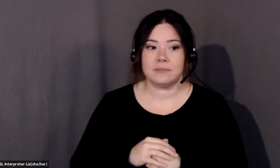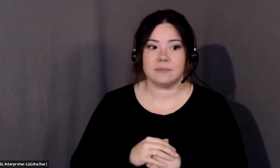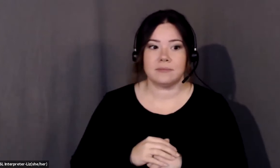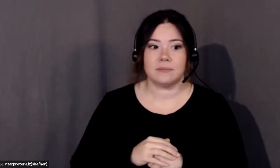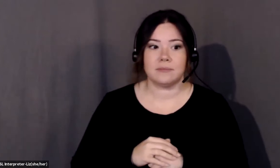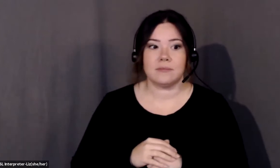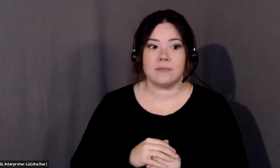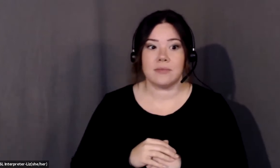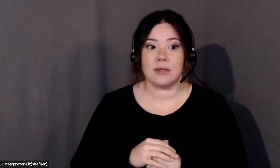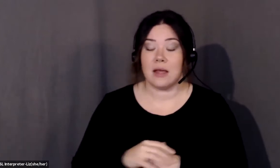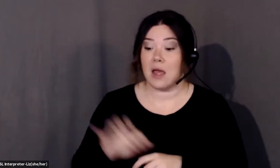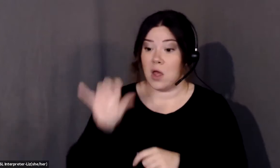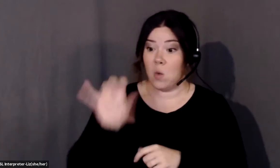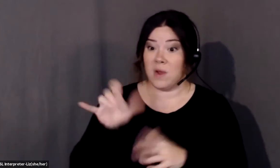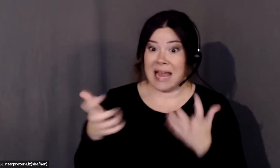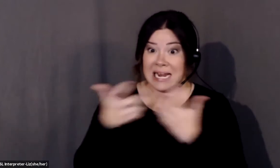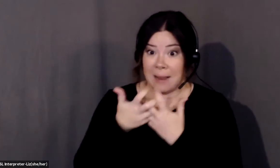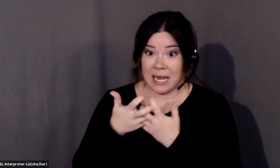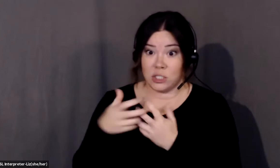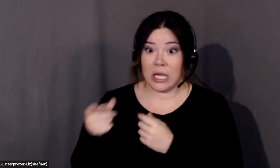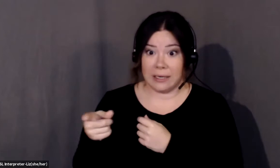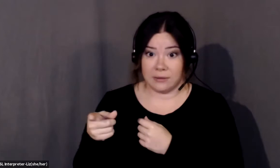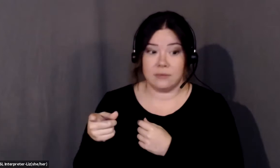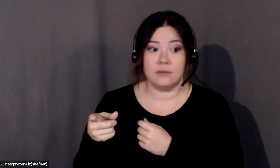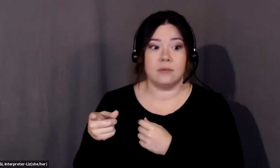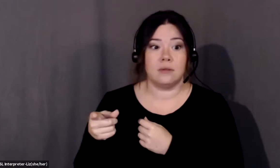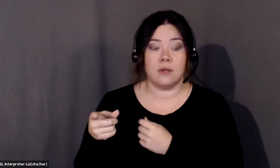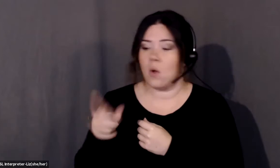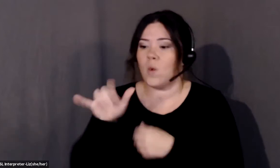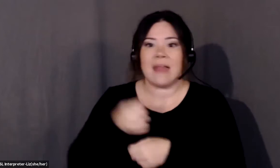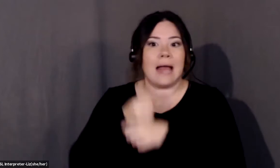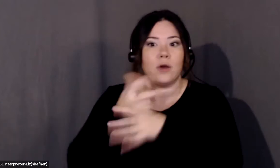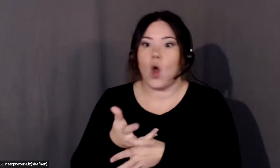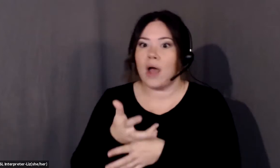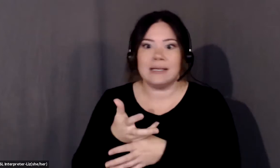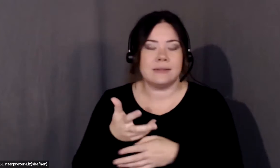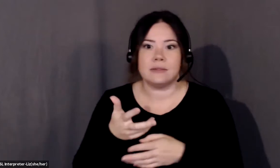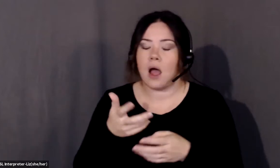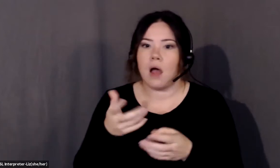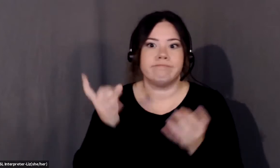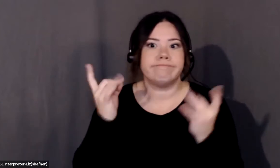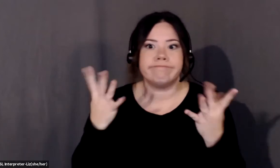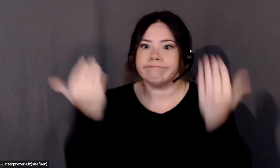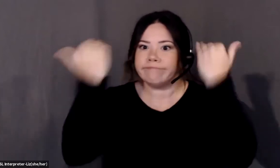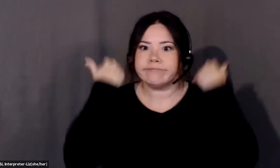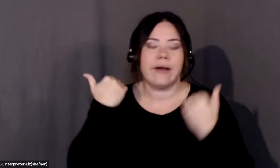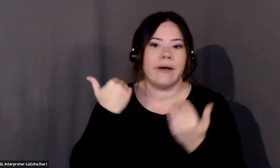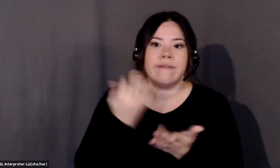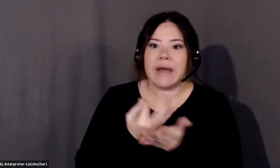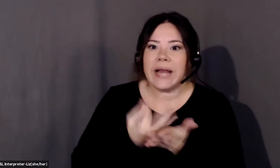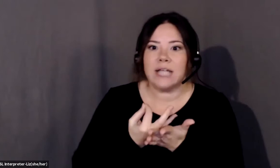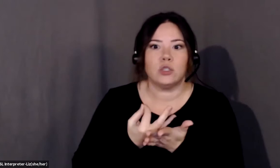Would the accommodation result in an undue financial or administrative burden? So we can't do